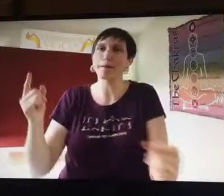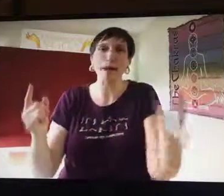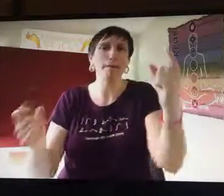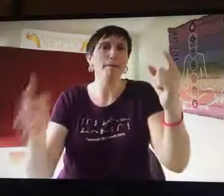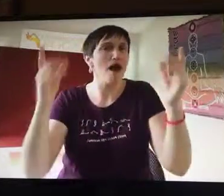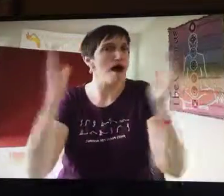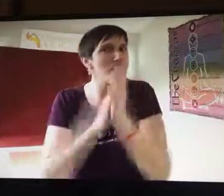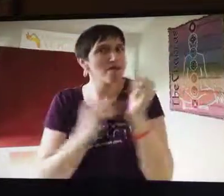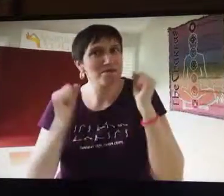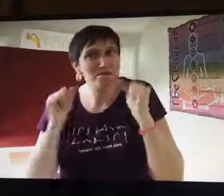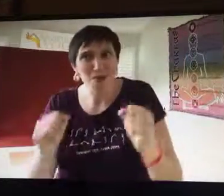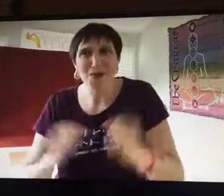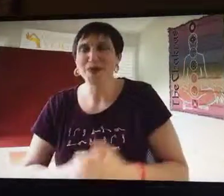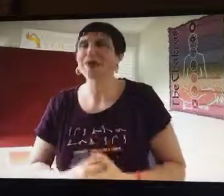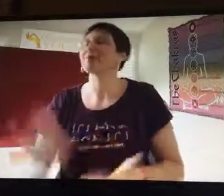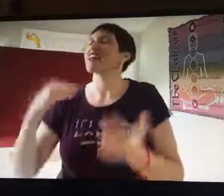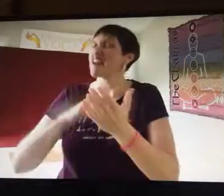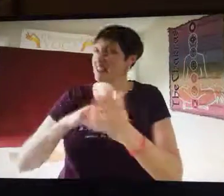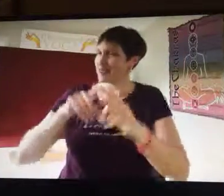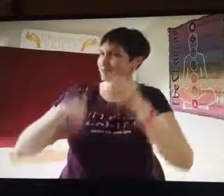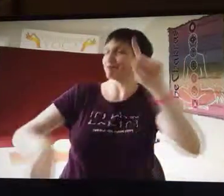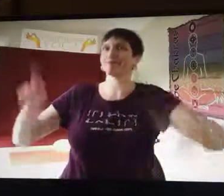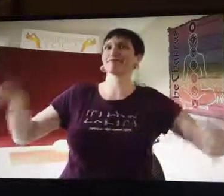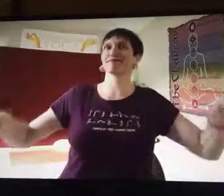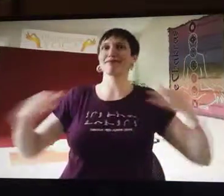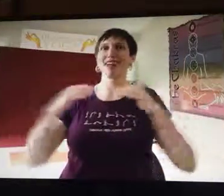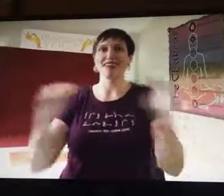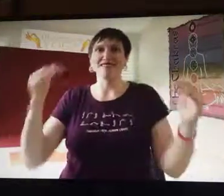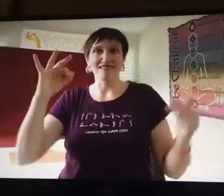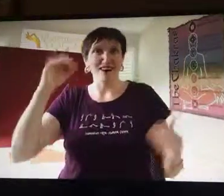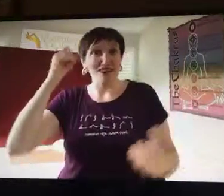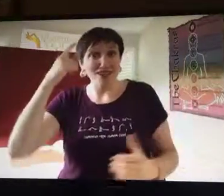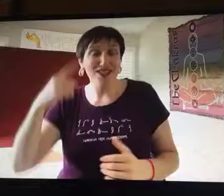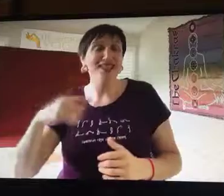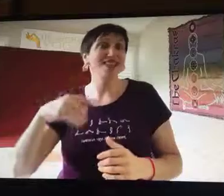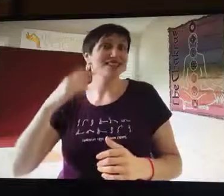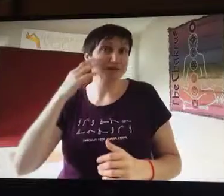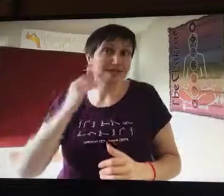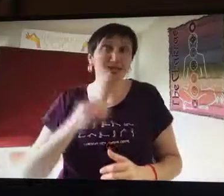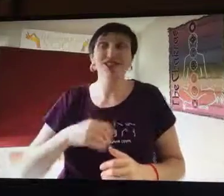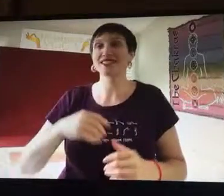So it's really important for yoga teachers to start slow and have people understand,